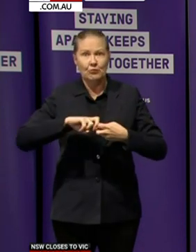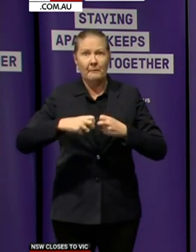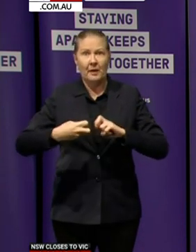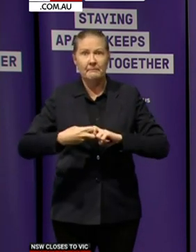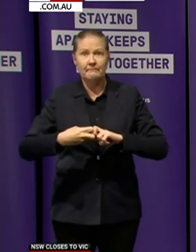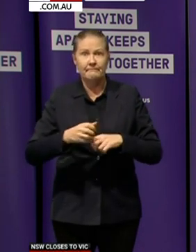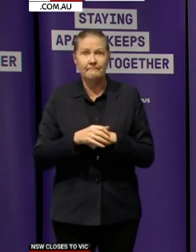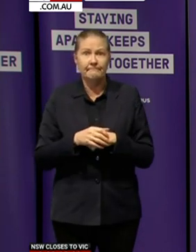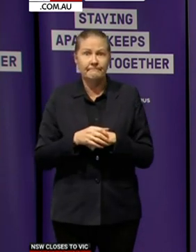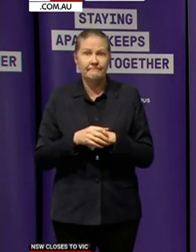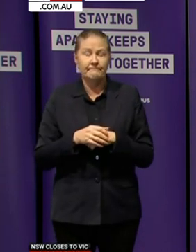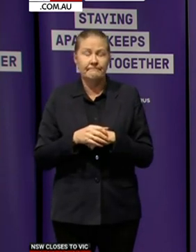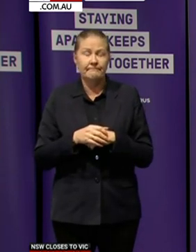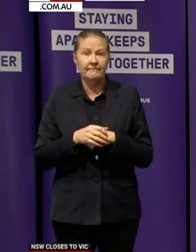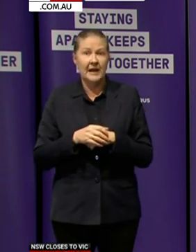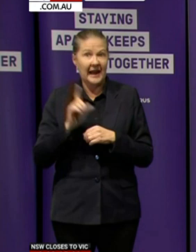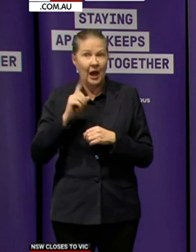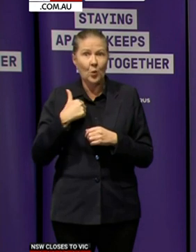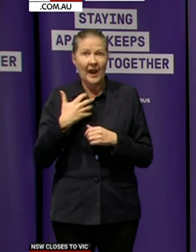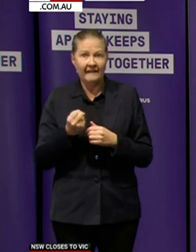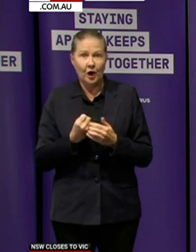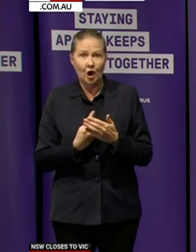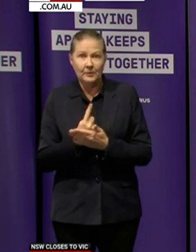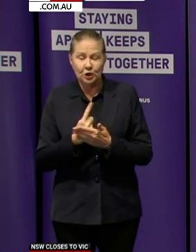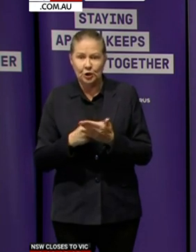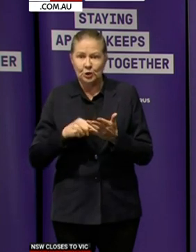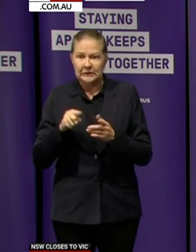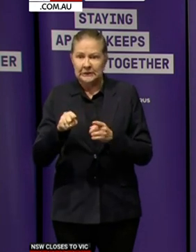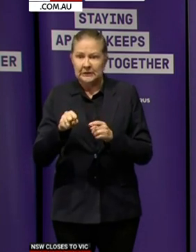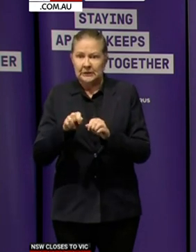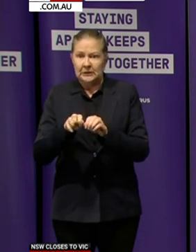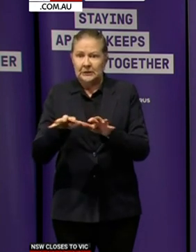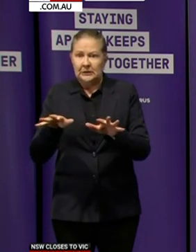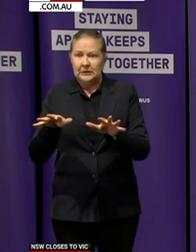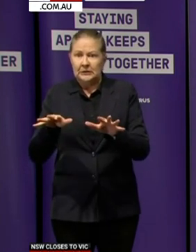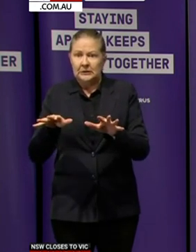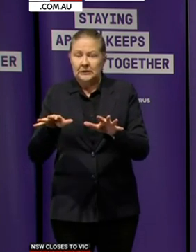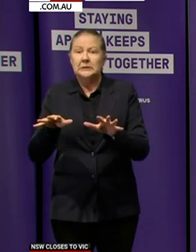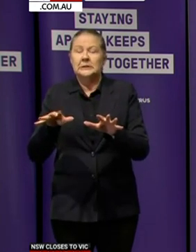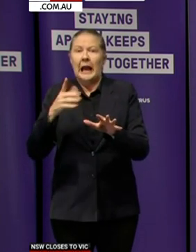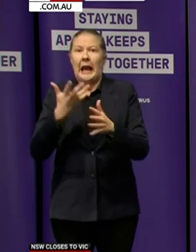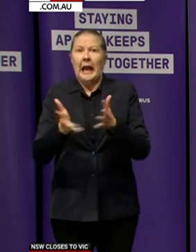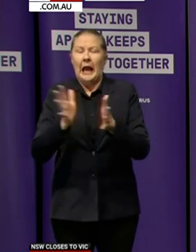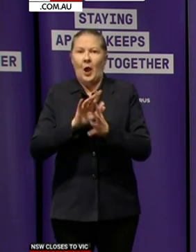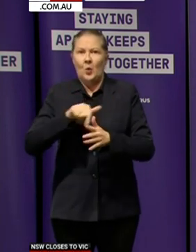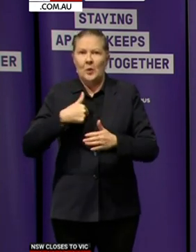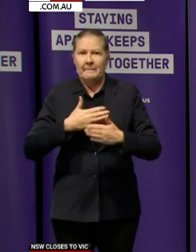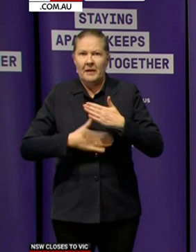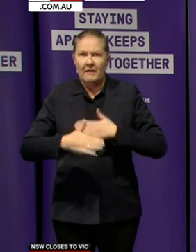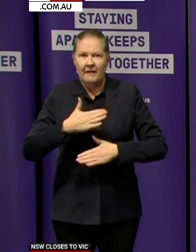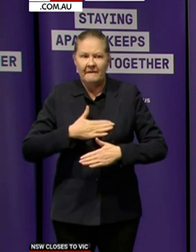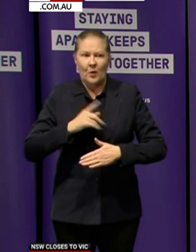We do have a chance to change that in the decisions we all make, in the way we conduct ourselves, in the way